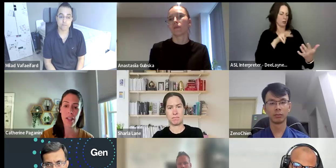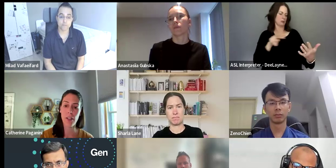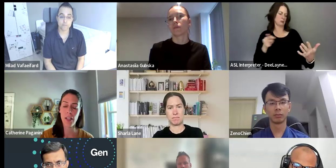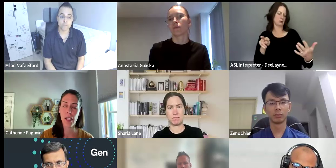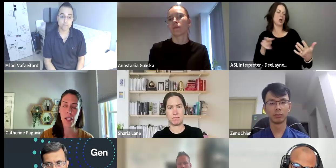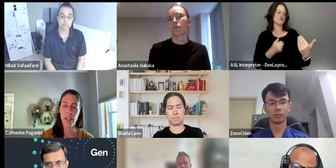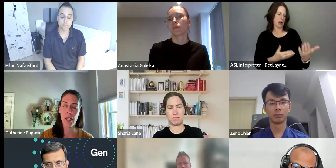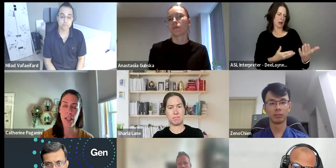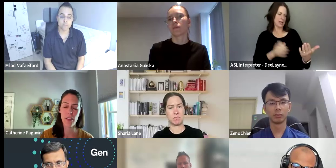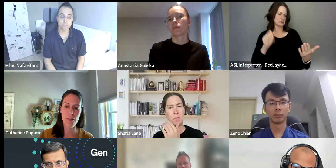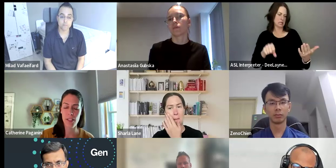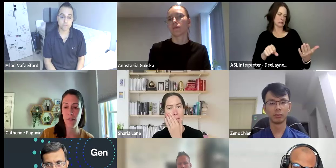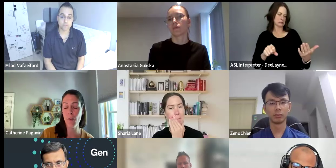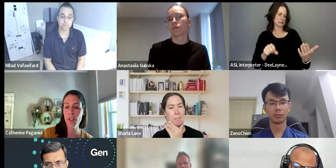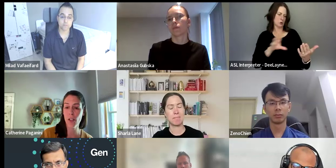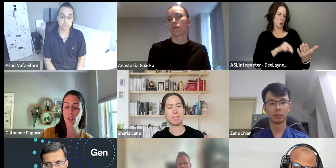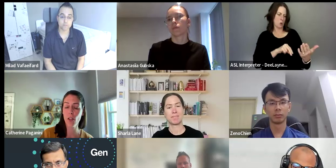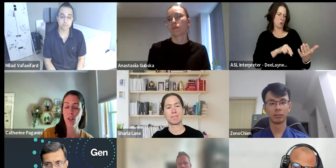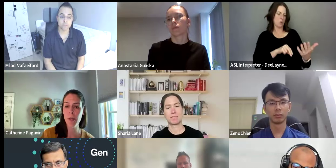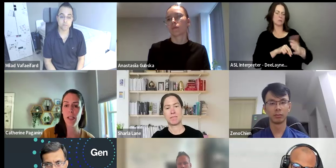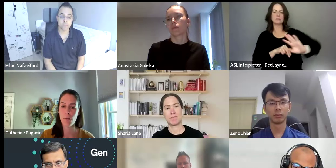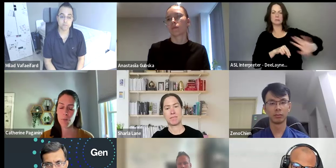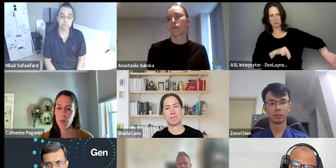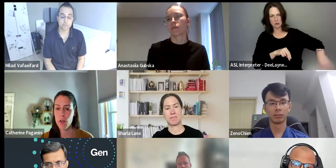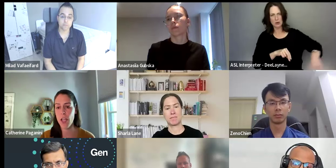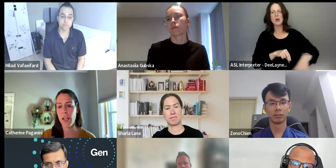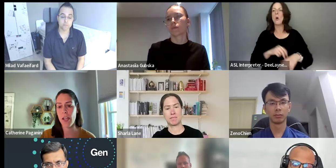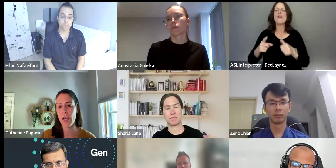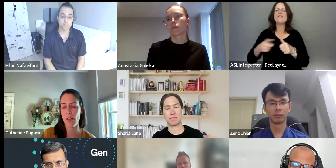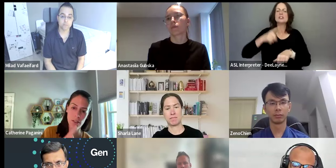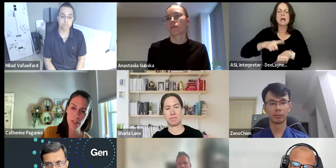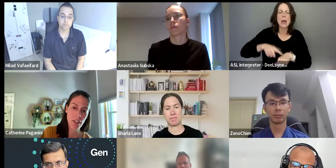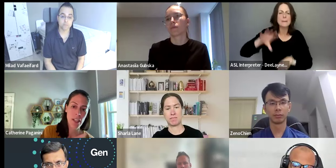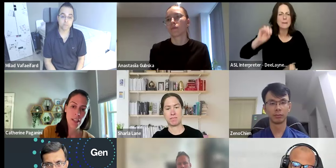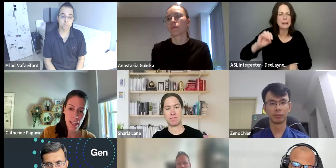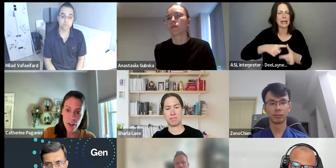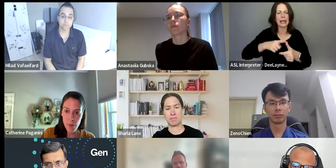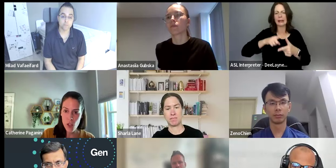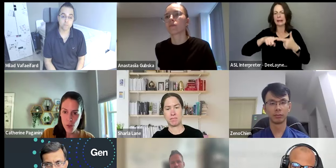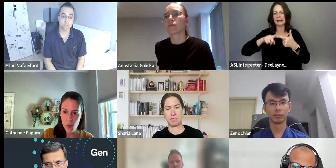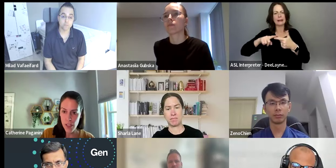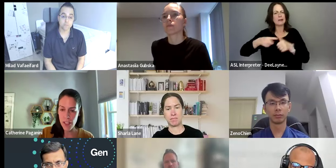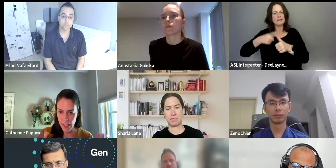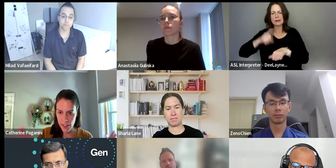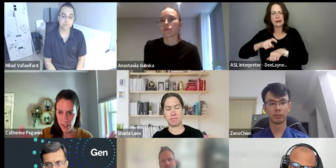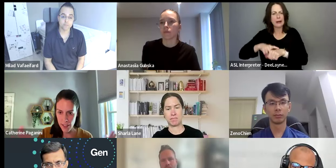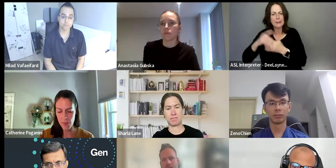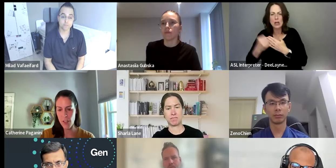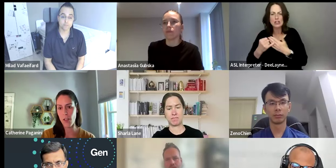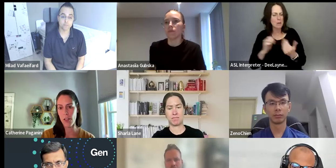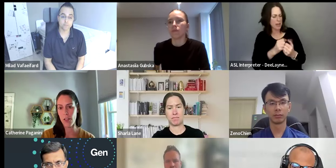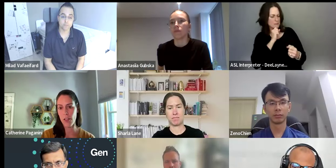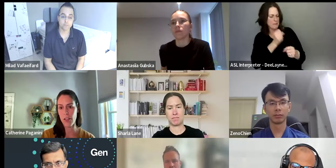see if it's fair, if they're like, if it's diverse on companies, on projects, on and like kind of make sure that it fit,